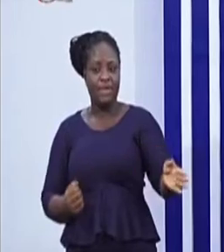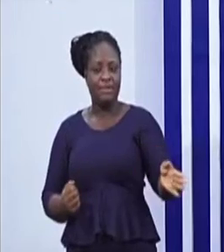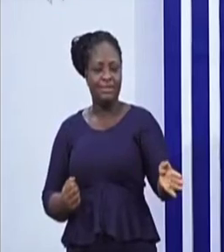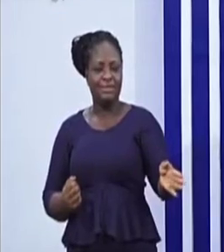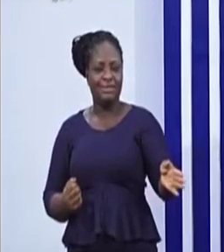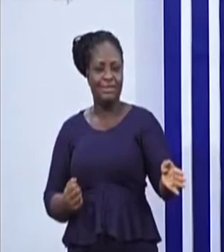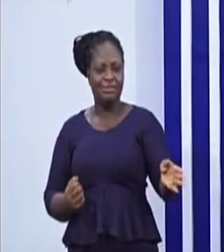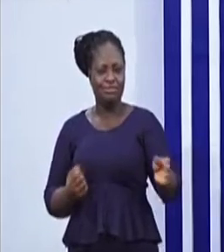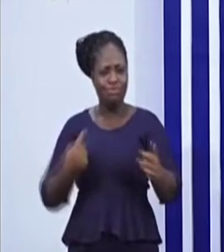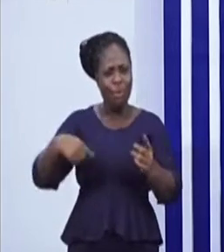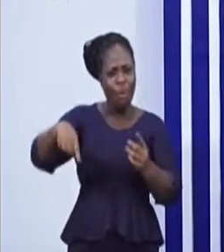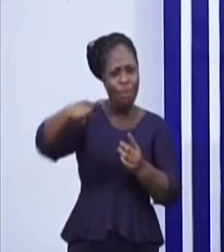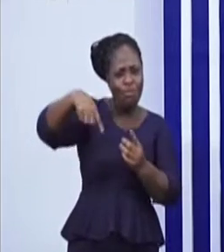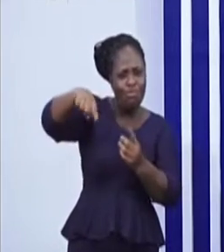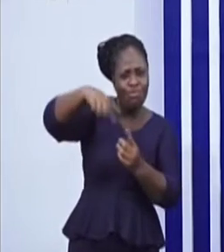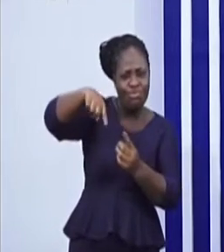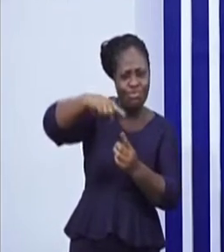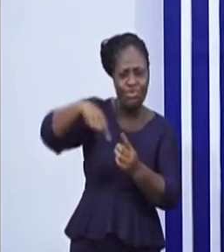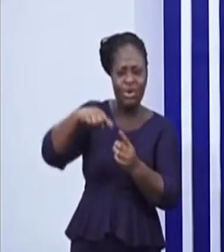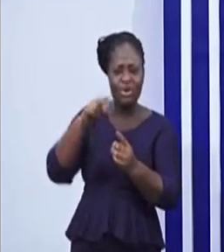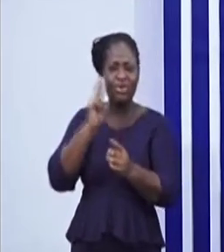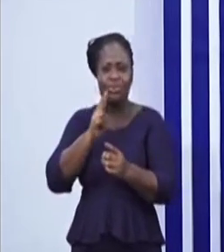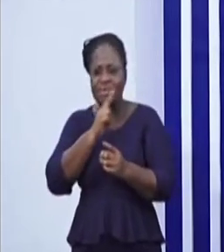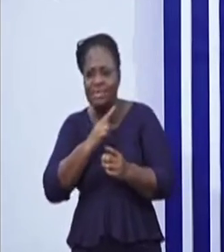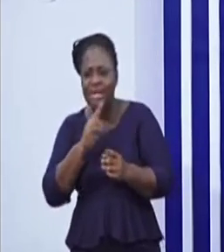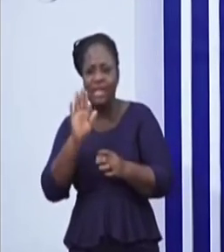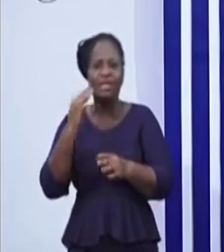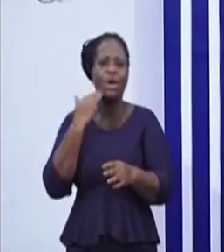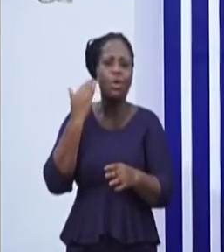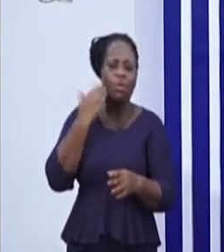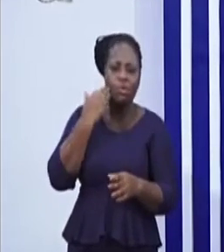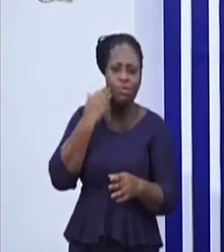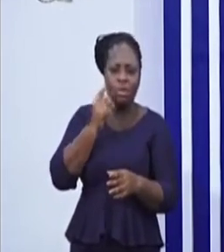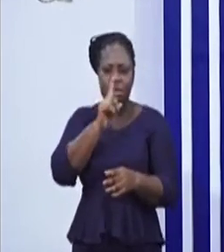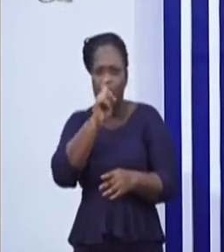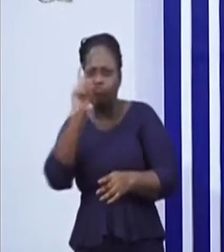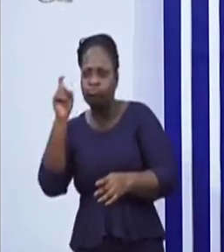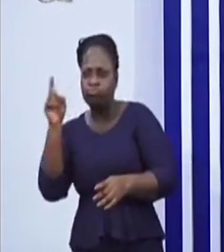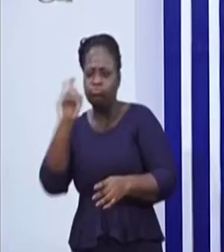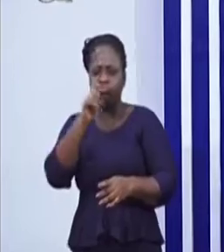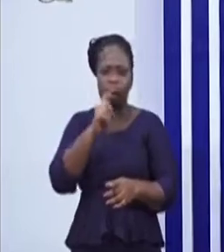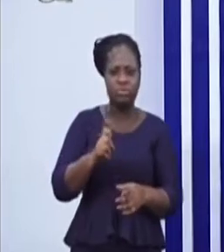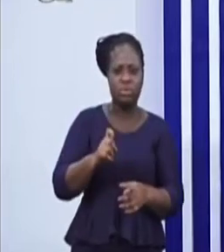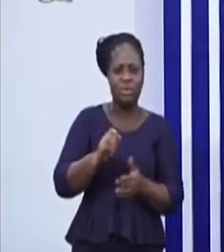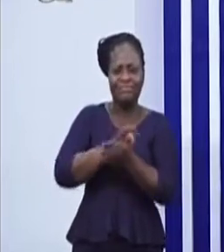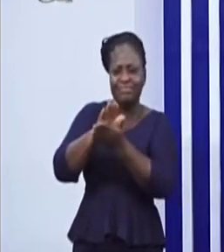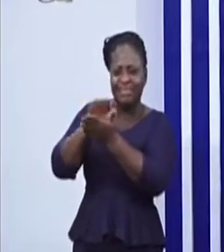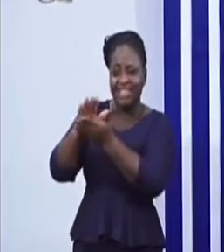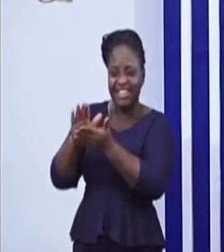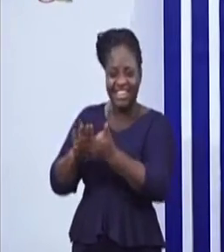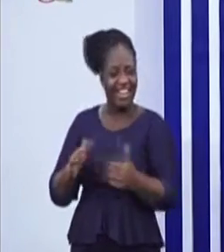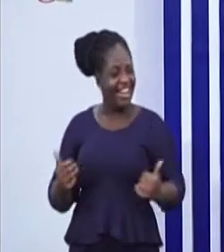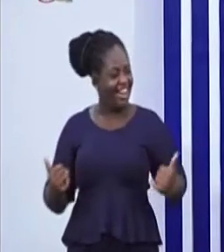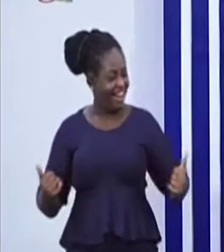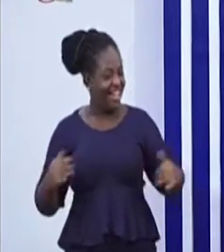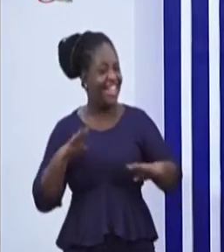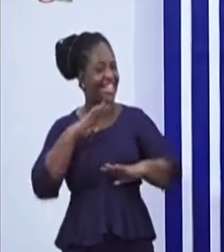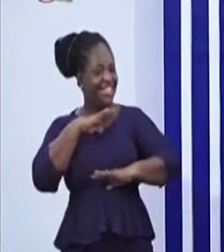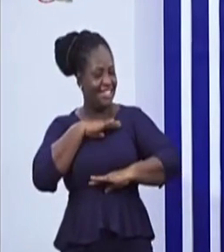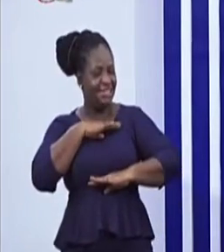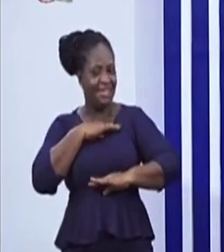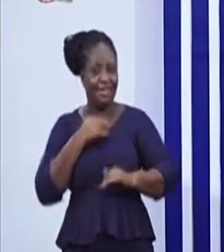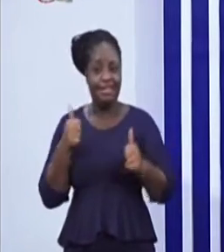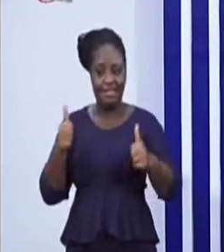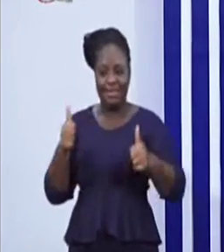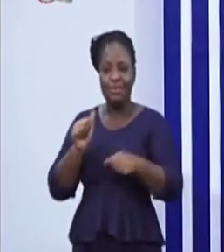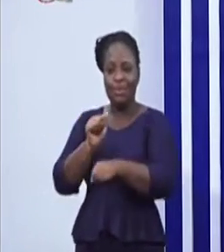effort to go around each of them to verify the extent of fumigation, extent of disinfection, and we are quite satisfied that that effort